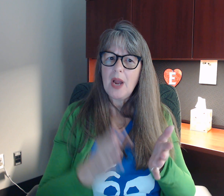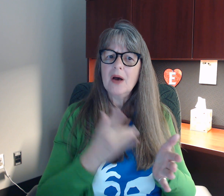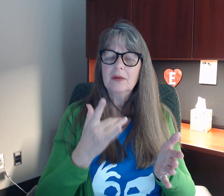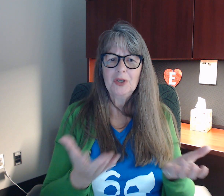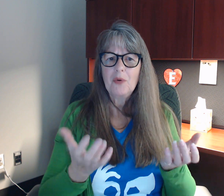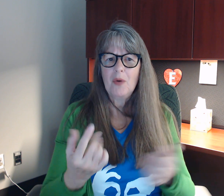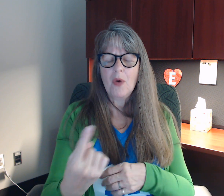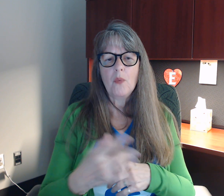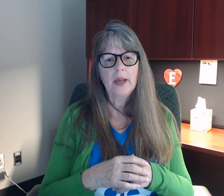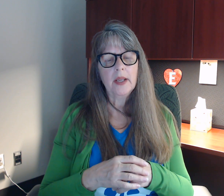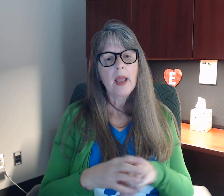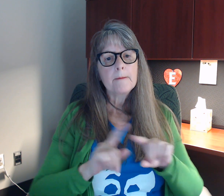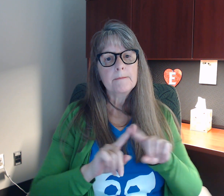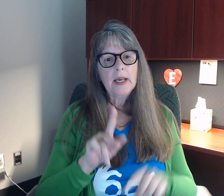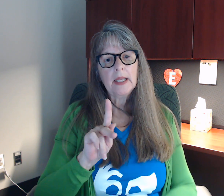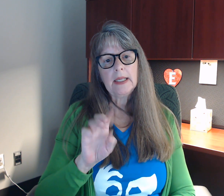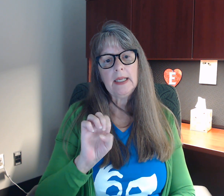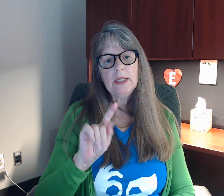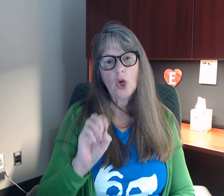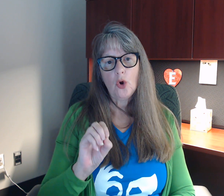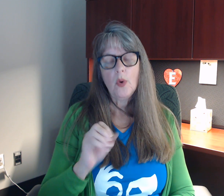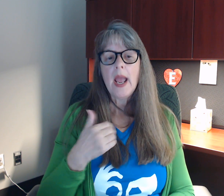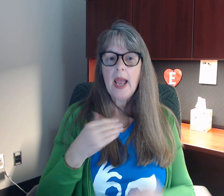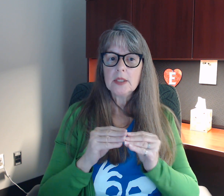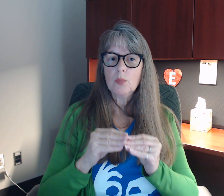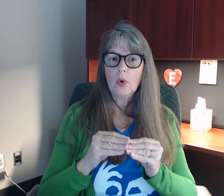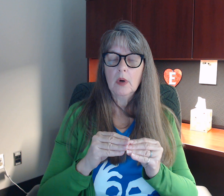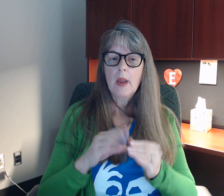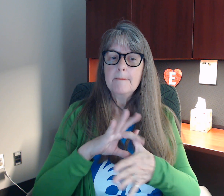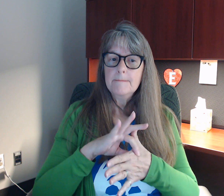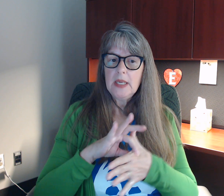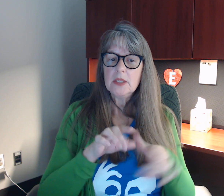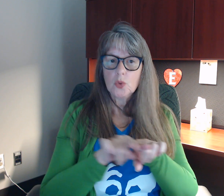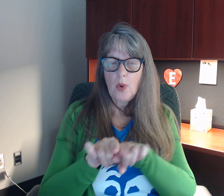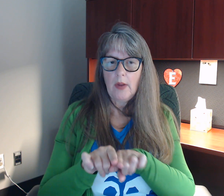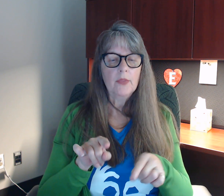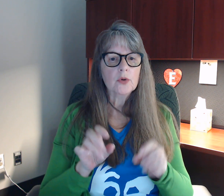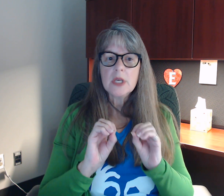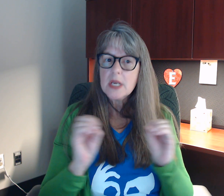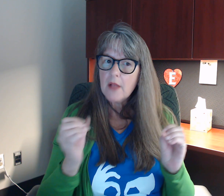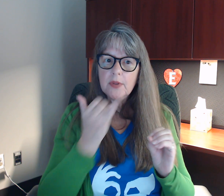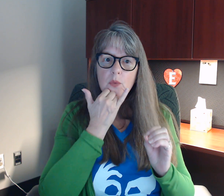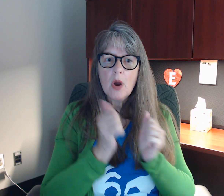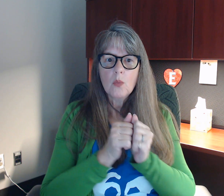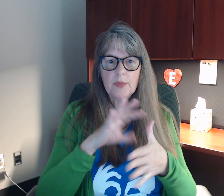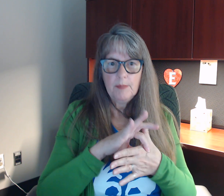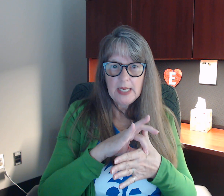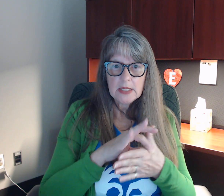while, I want one. But a keto has more meat as well, and there's nothing wrong with meat.